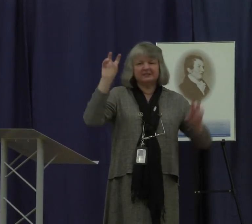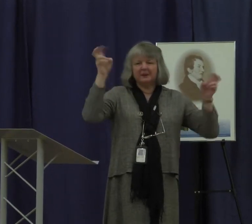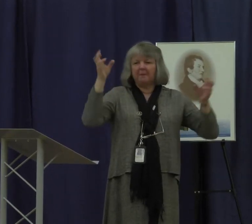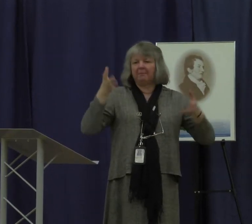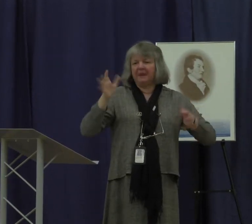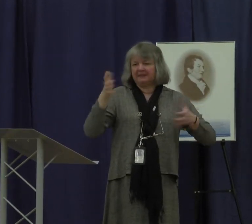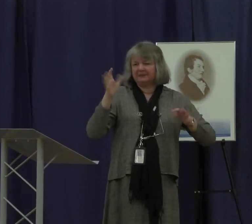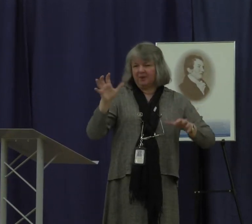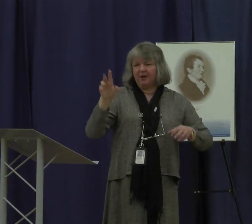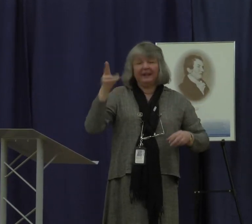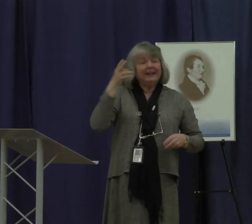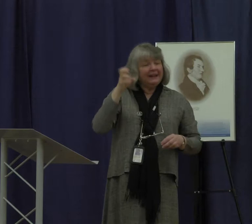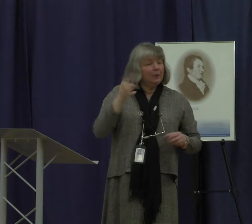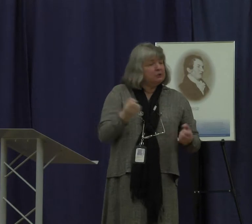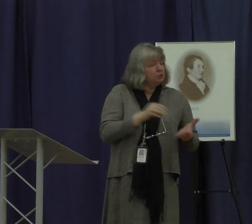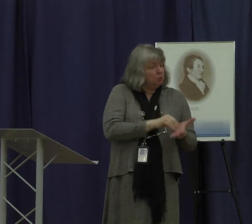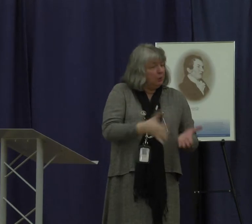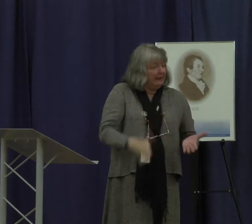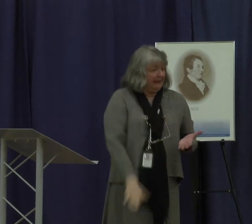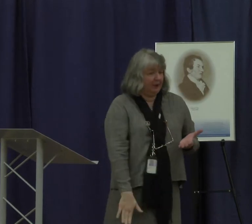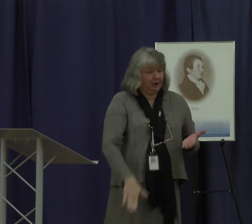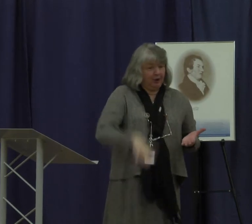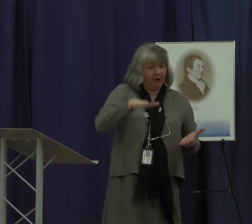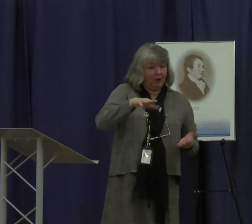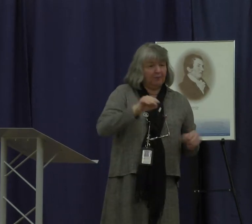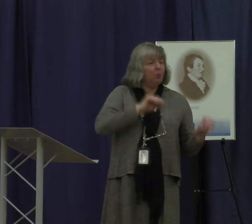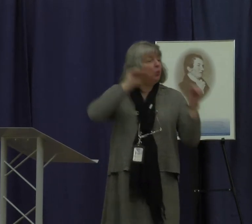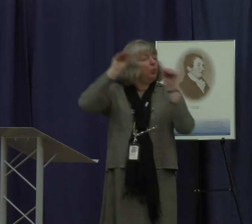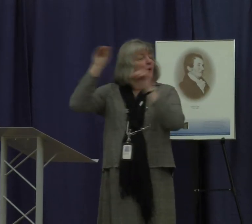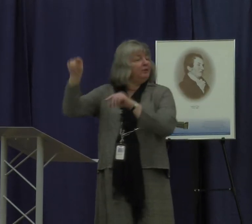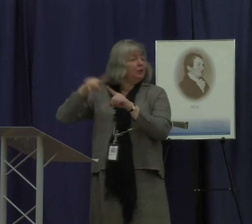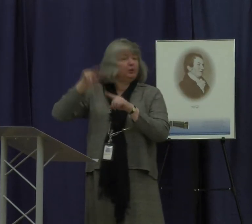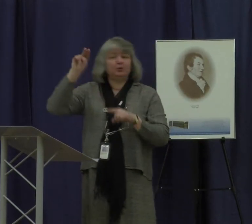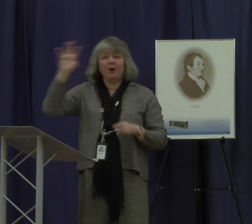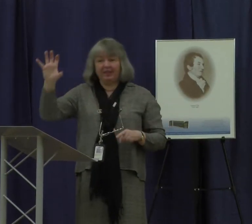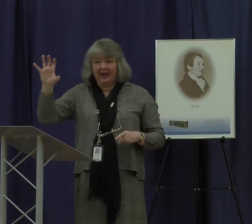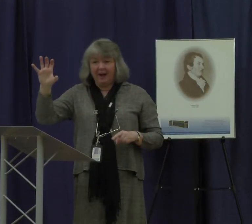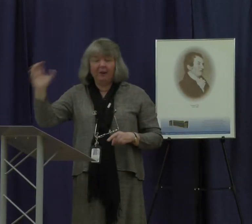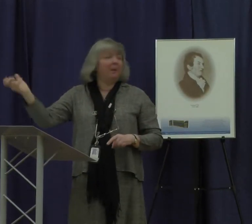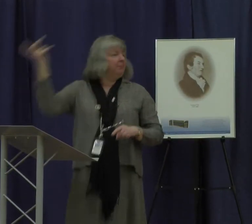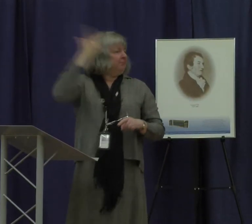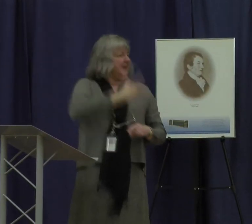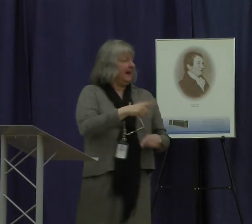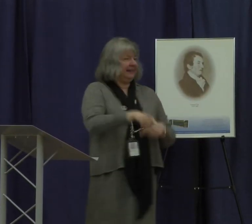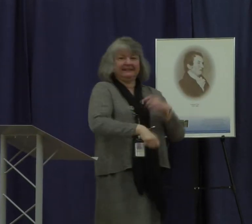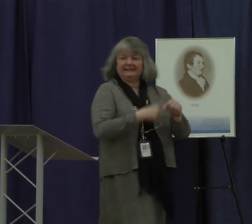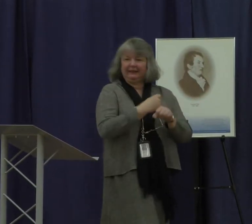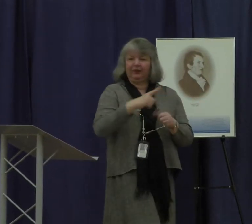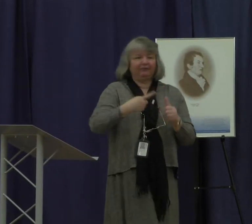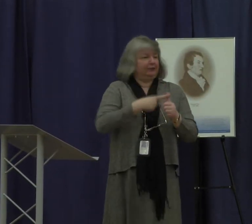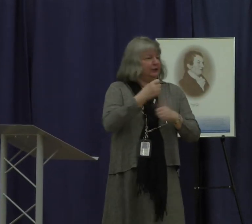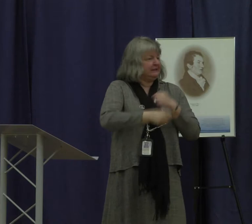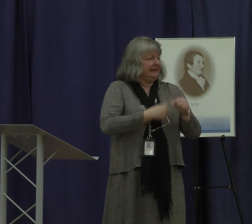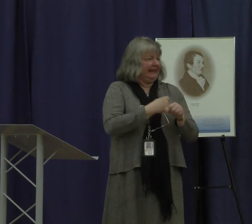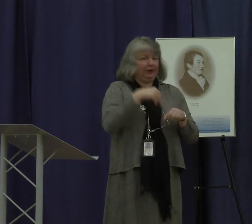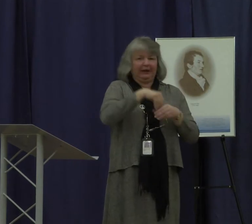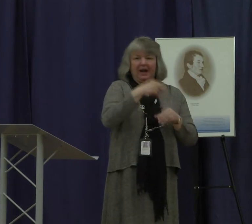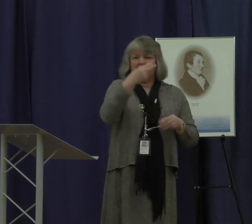The next student, Trevon Evans Ross, he has been a student here for quite a long time. Then he moved to North Carolina, and he came back this